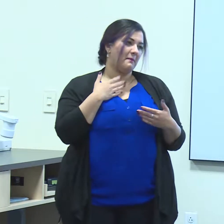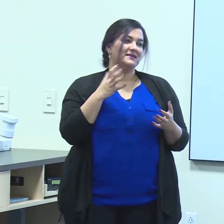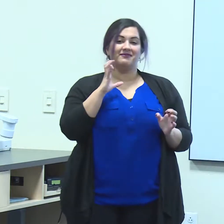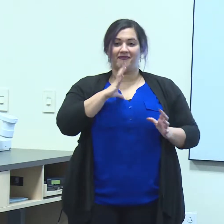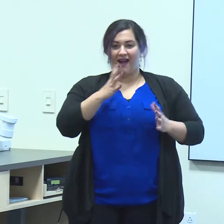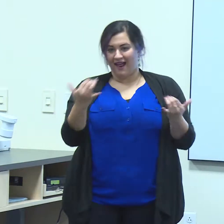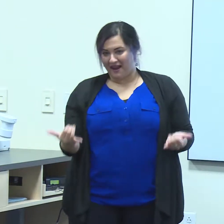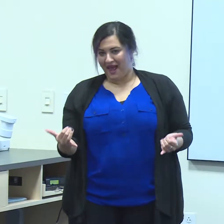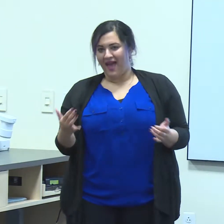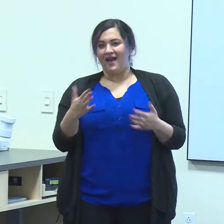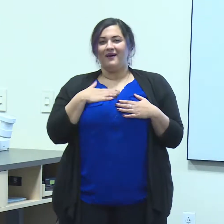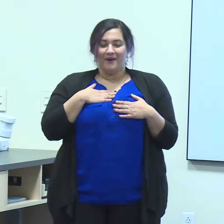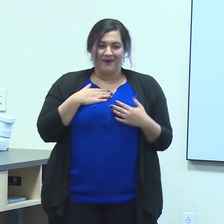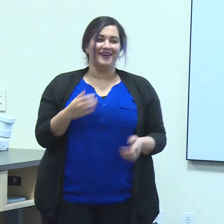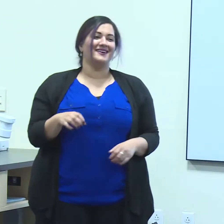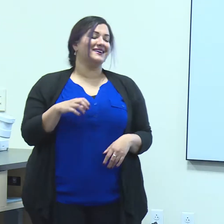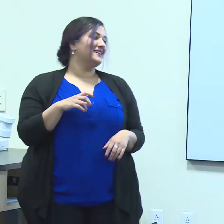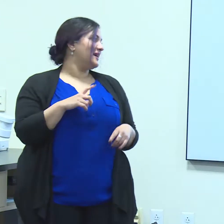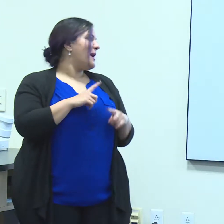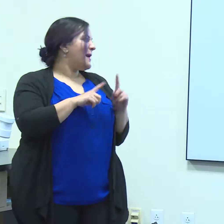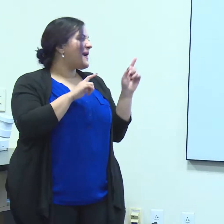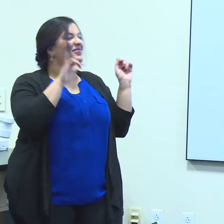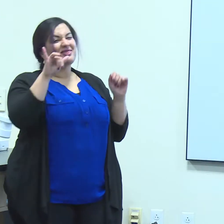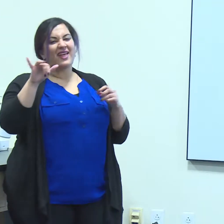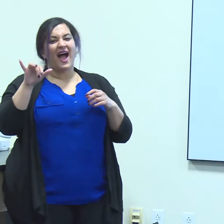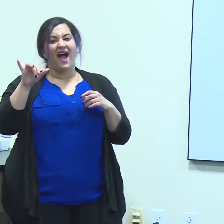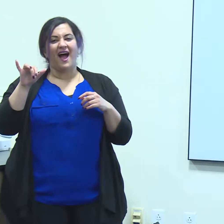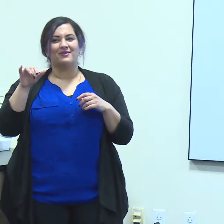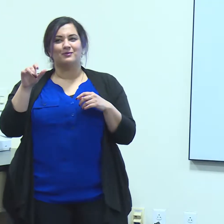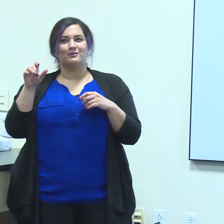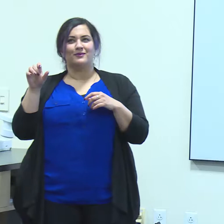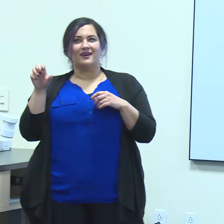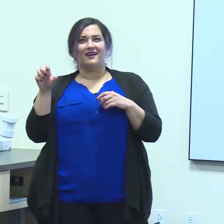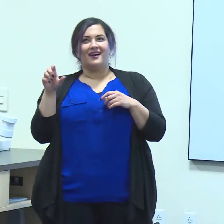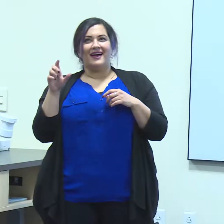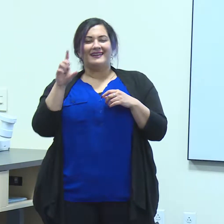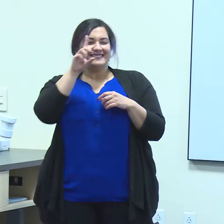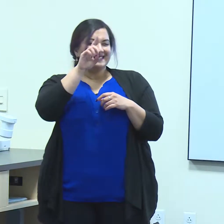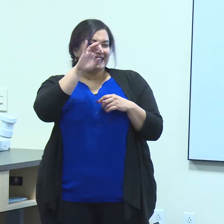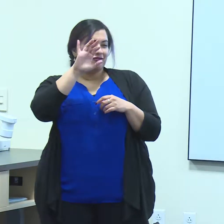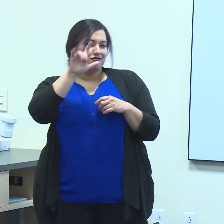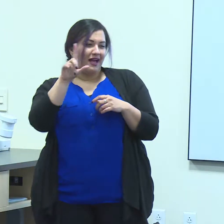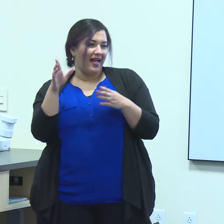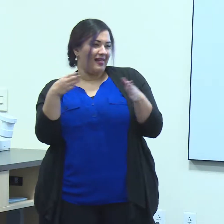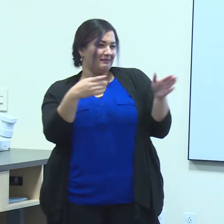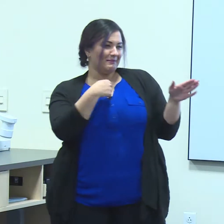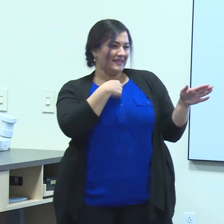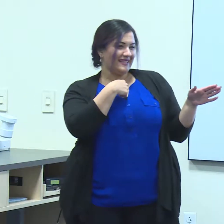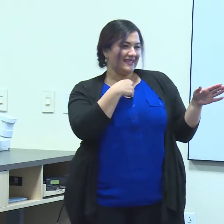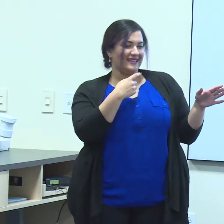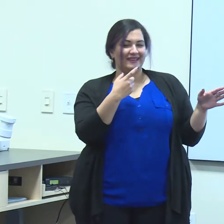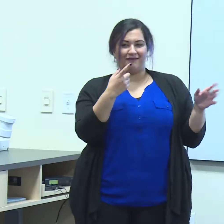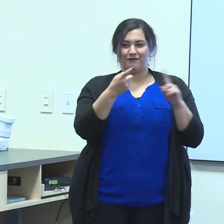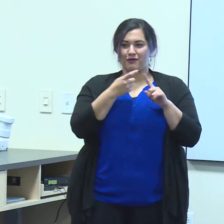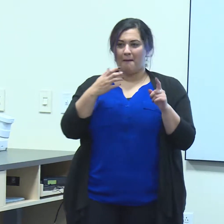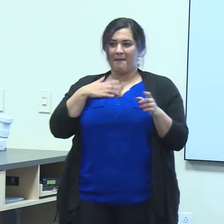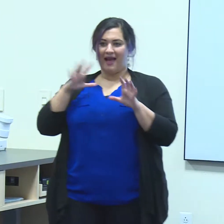transplant. Happily, thankfully, he's fine now. but that somewhat derailed me from